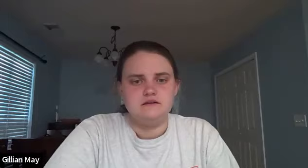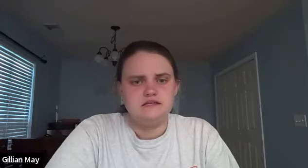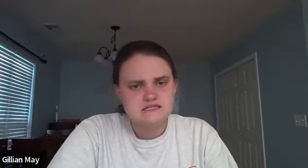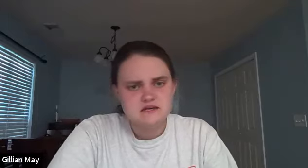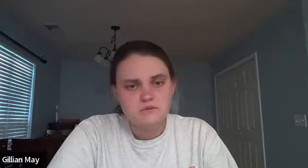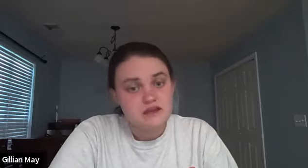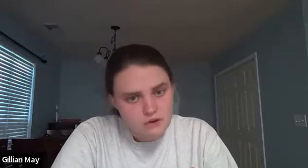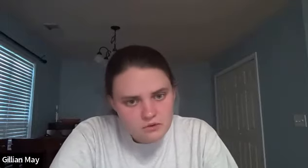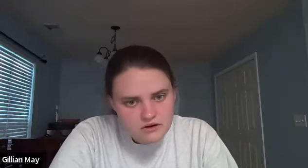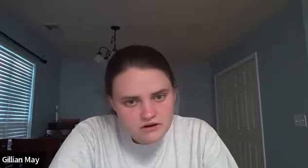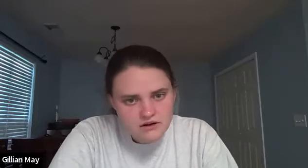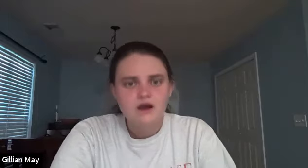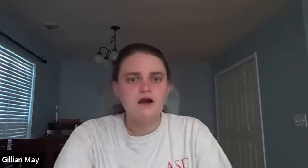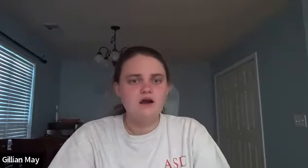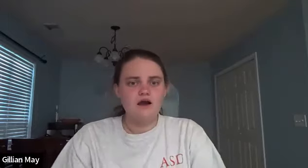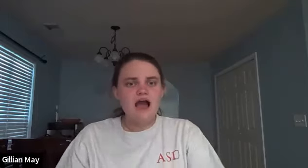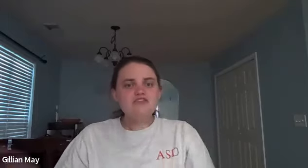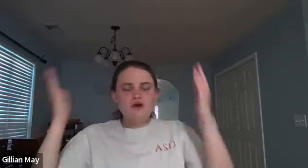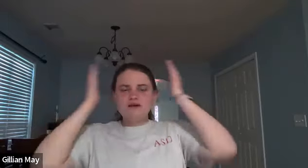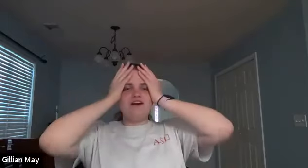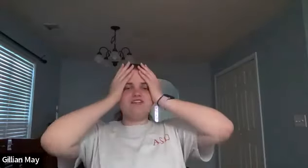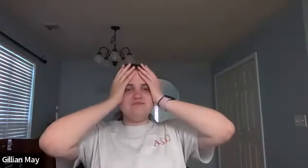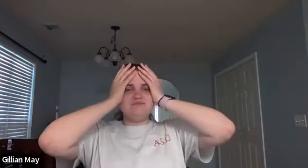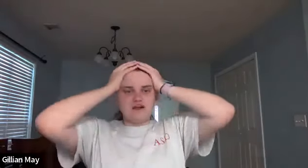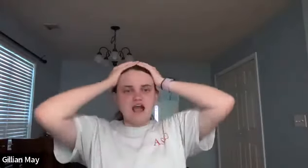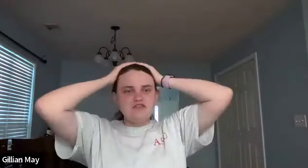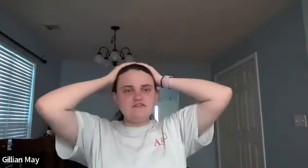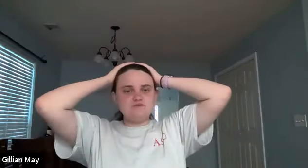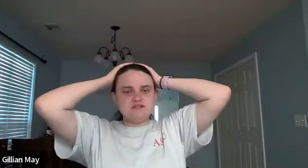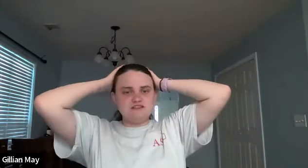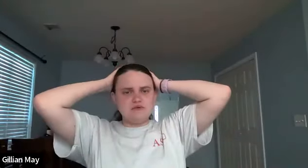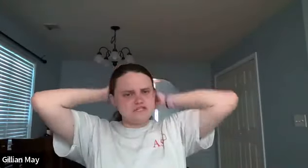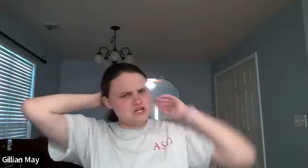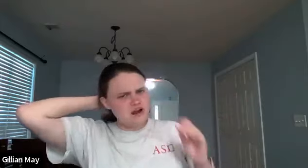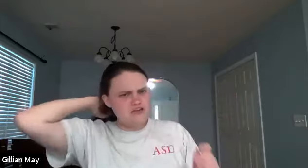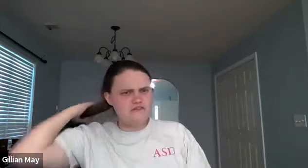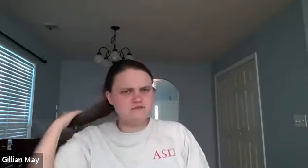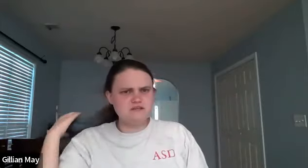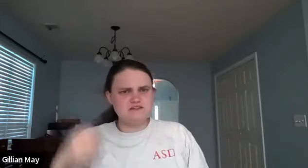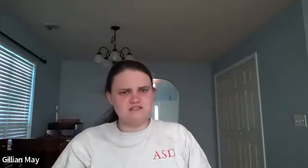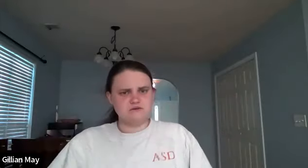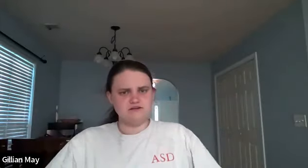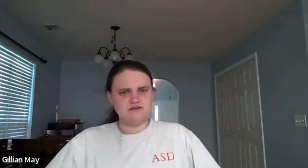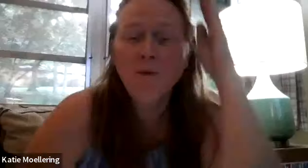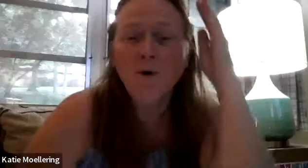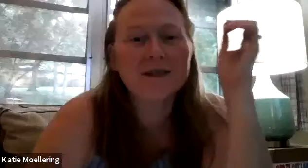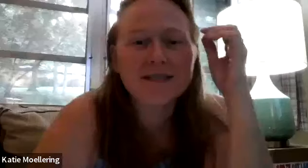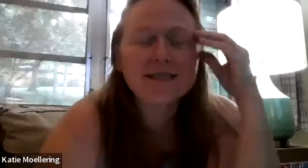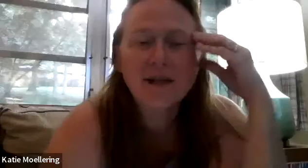Is this not, we have one more? Oh my gosh, I'm sorry. I thought this was are we sure? I thought this was the last No, one. we have one more. This is